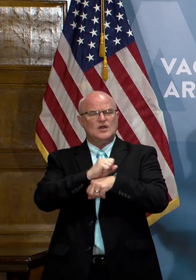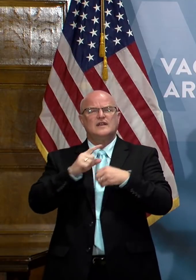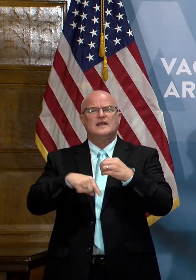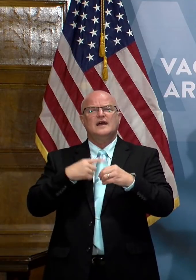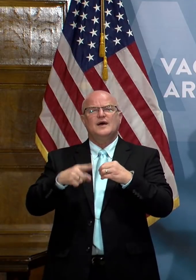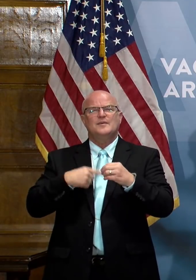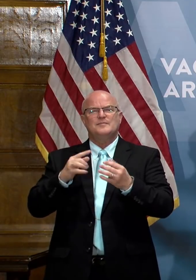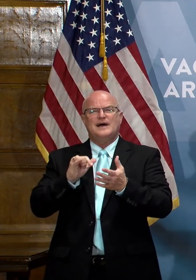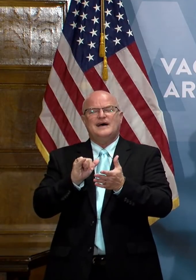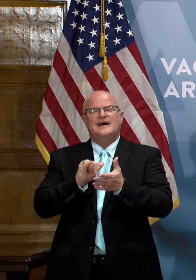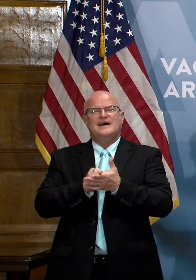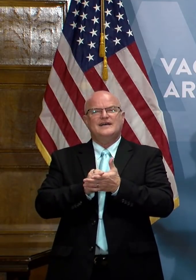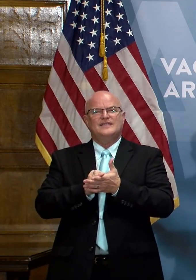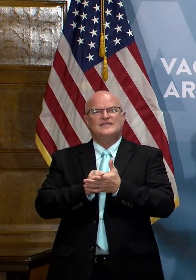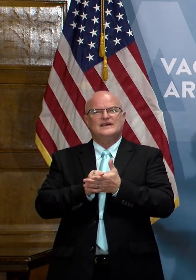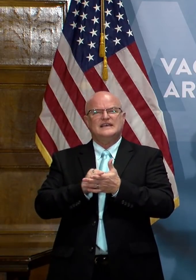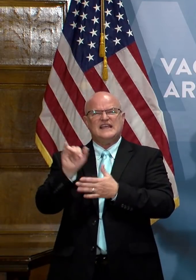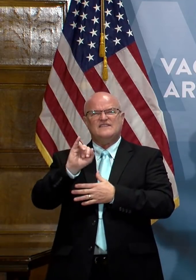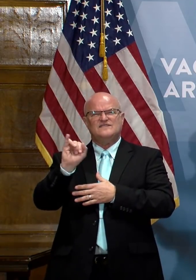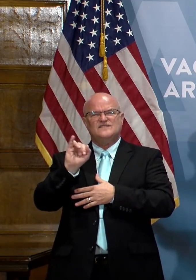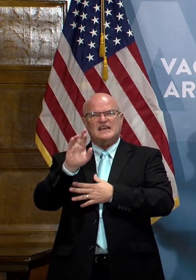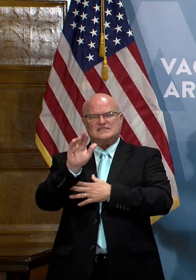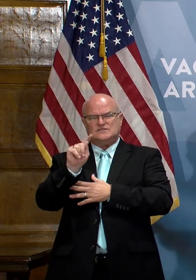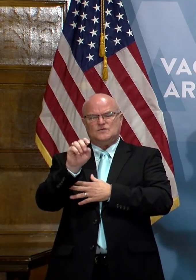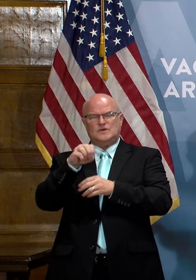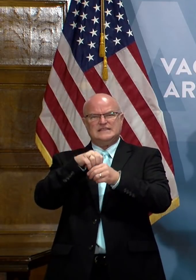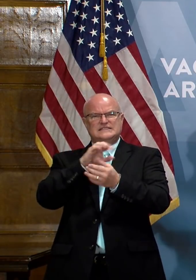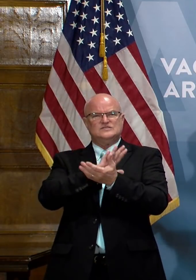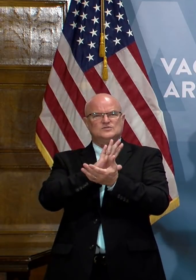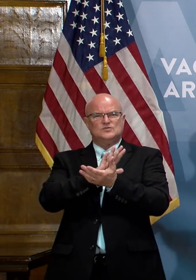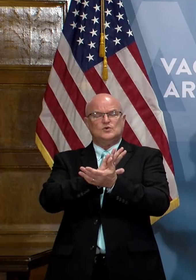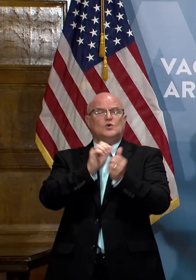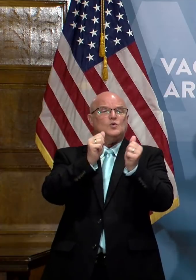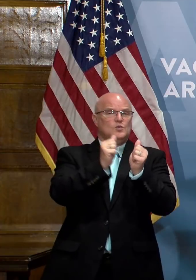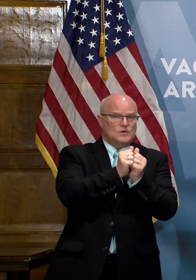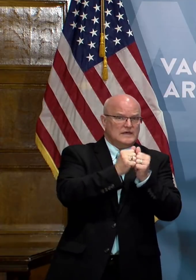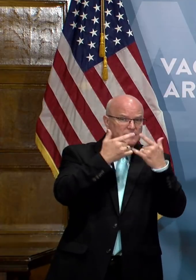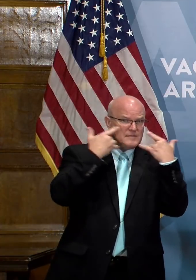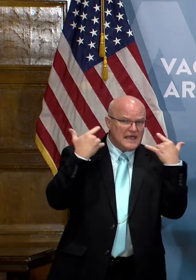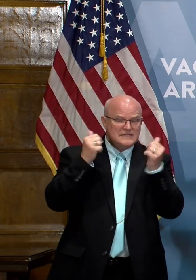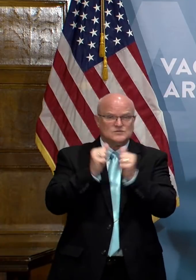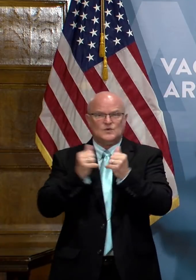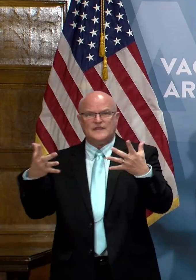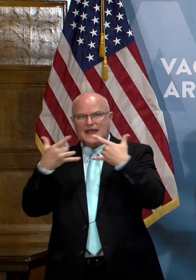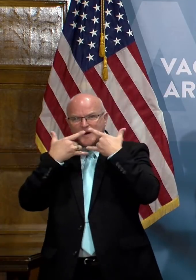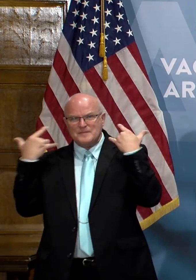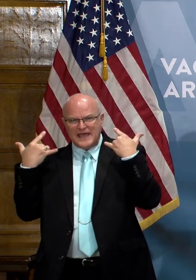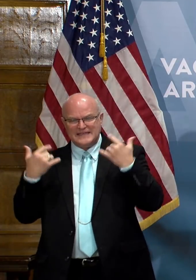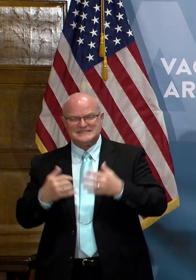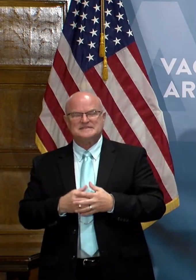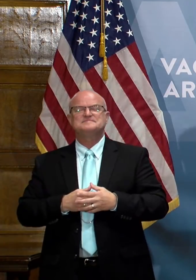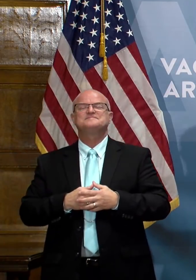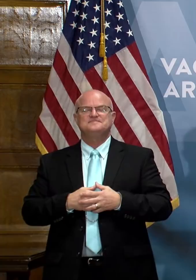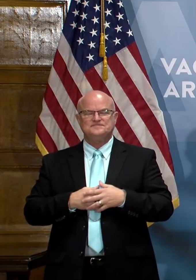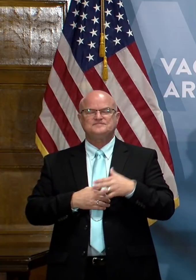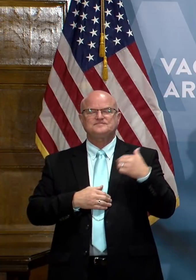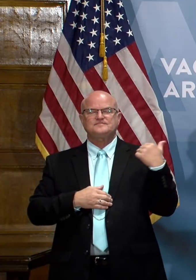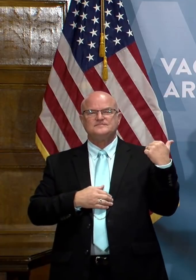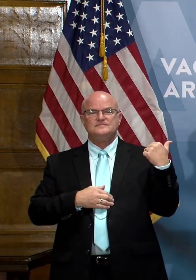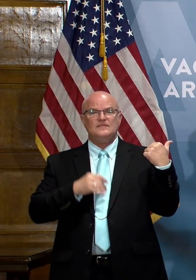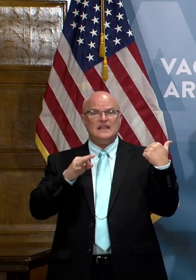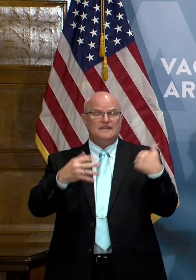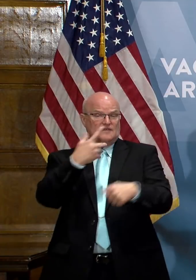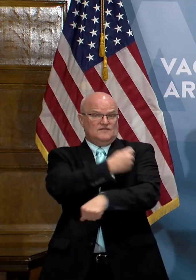regarding infection rates in schools with and without mask policies. In terms of if